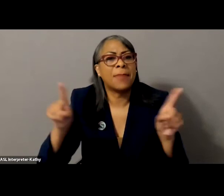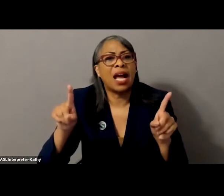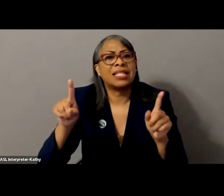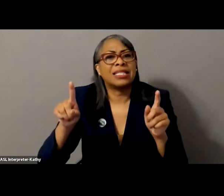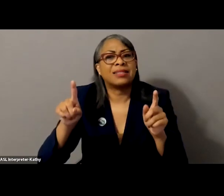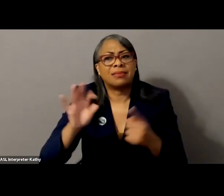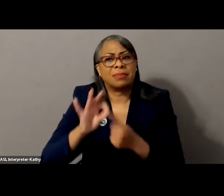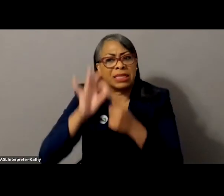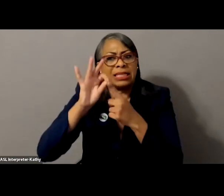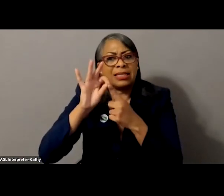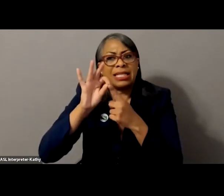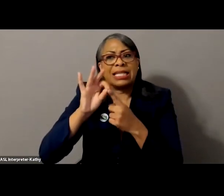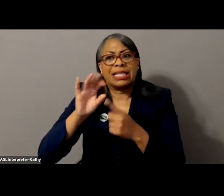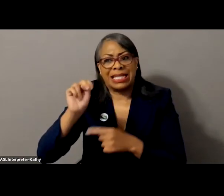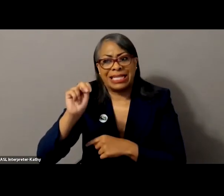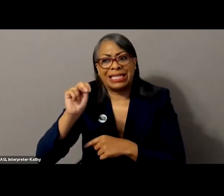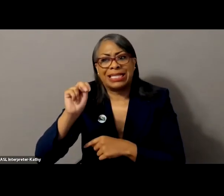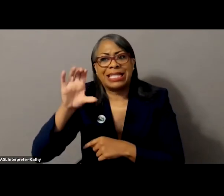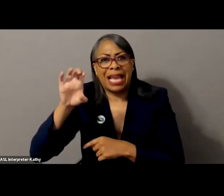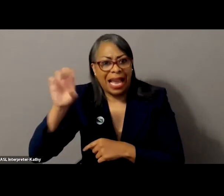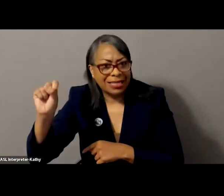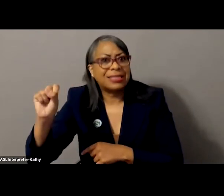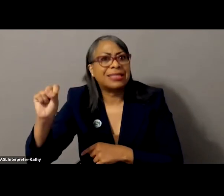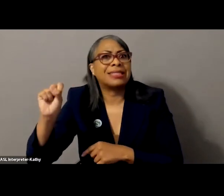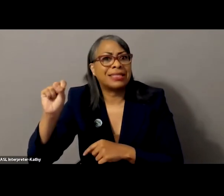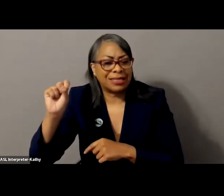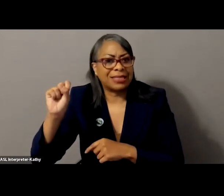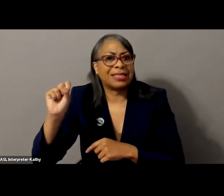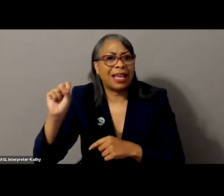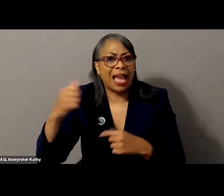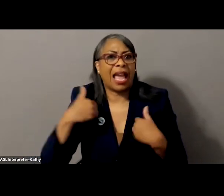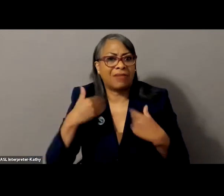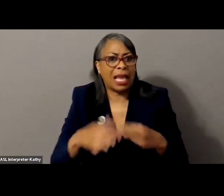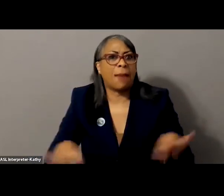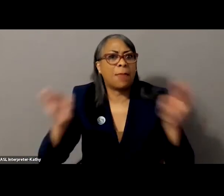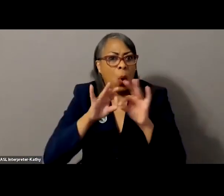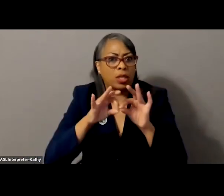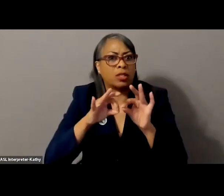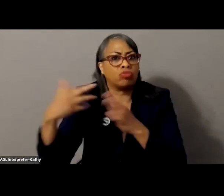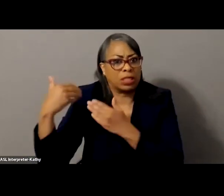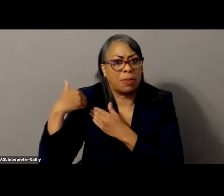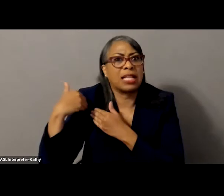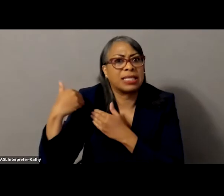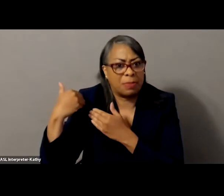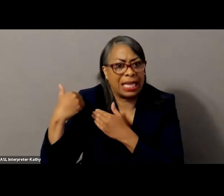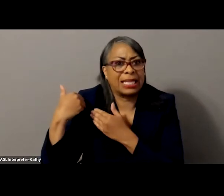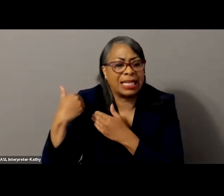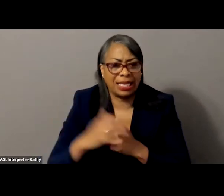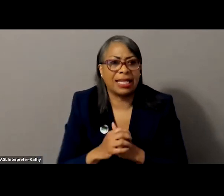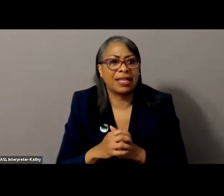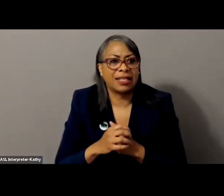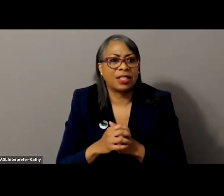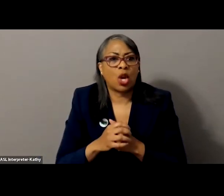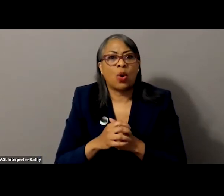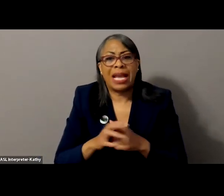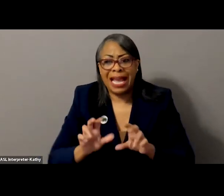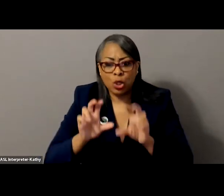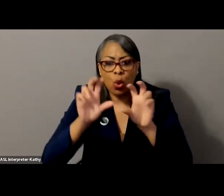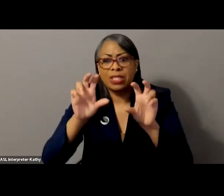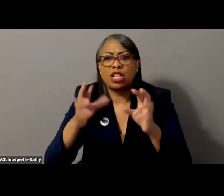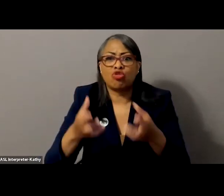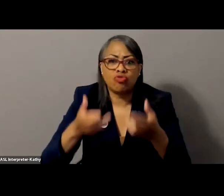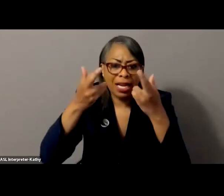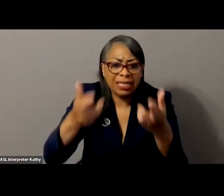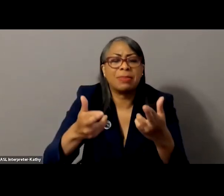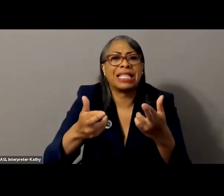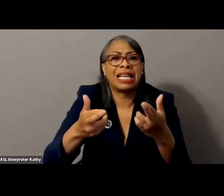can play a role here. And especially in this kind of post-pandemic recovery period. So endorsing recommendation